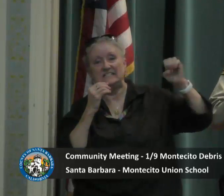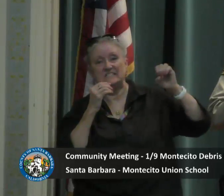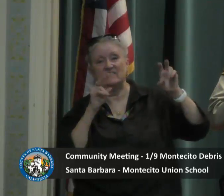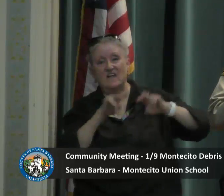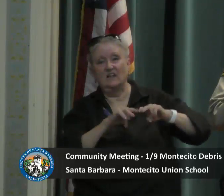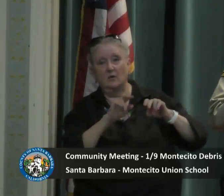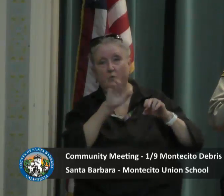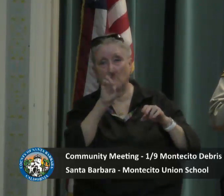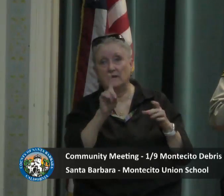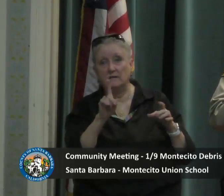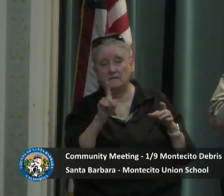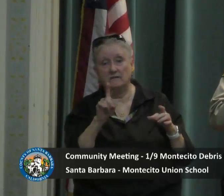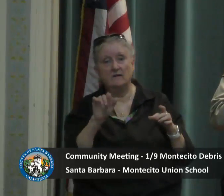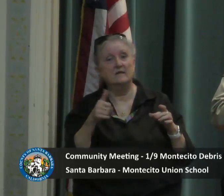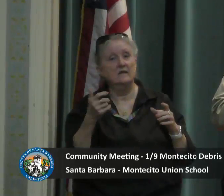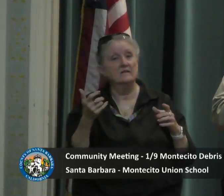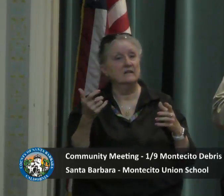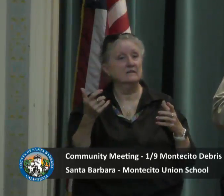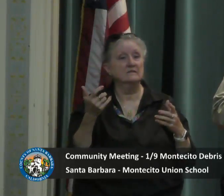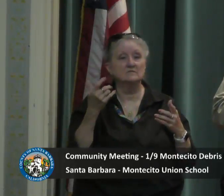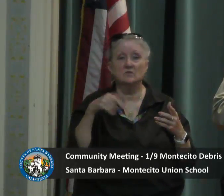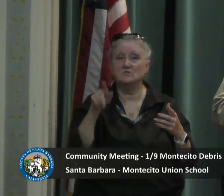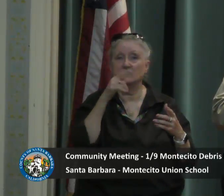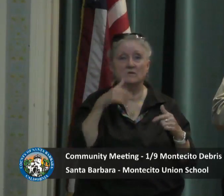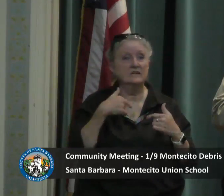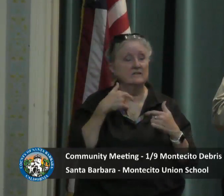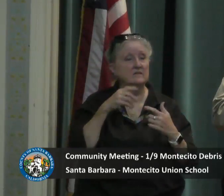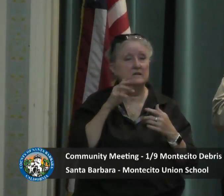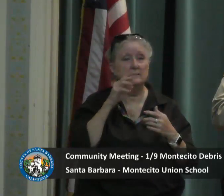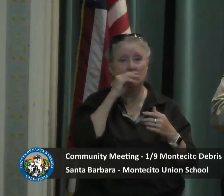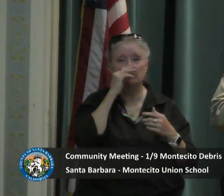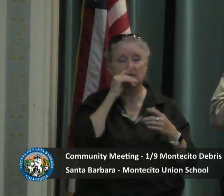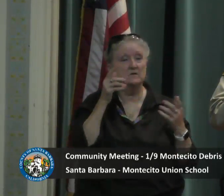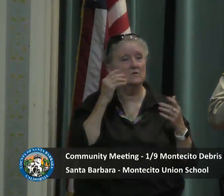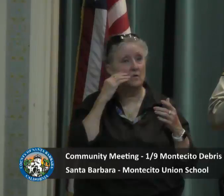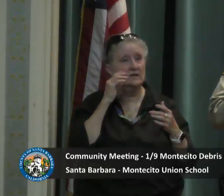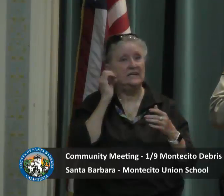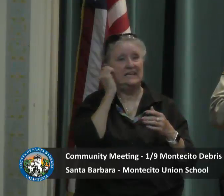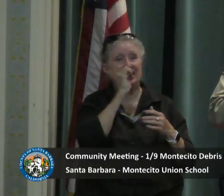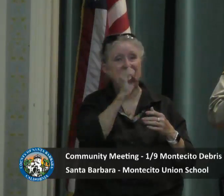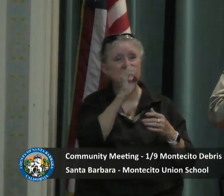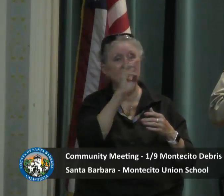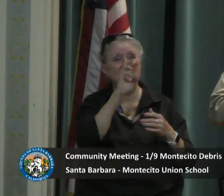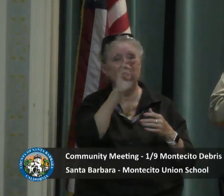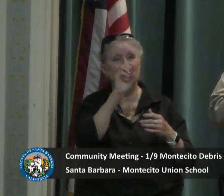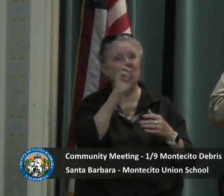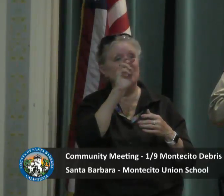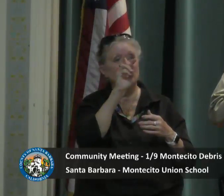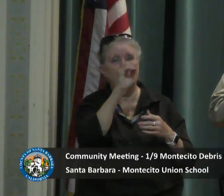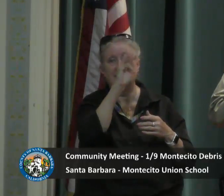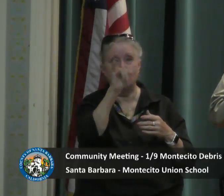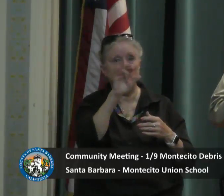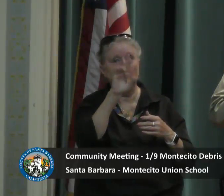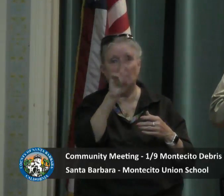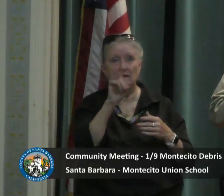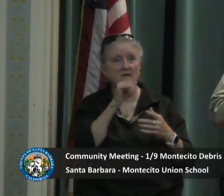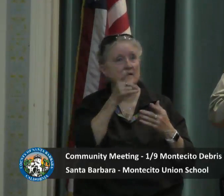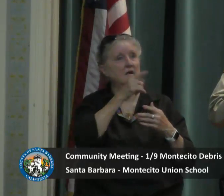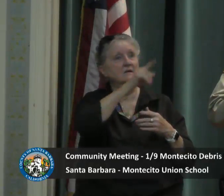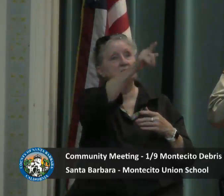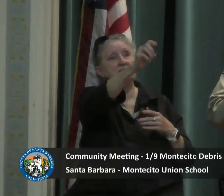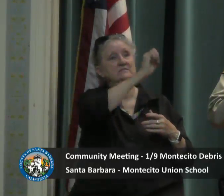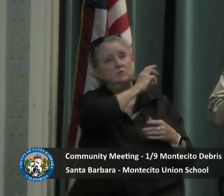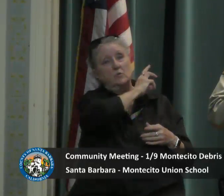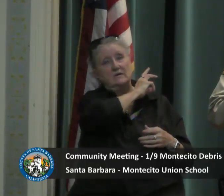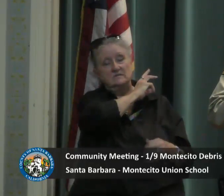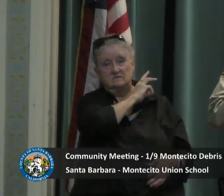is the cutoff. And the other reality is, those of you who live in Montecito know, East Valley Road is really the only thoroughfare that goes from east to west in